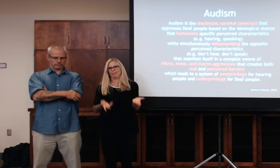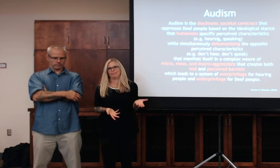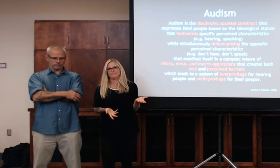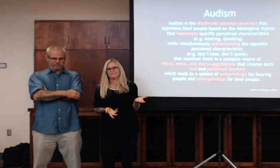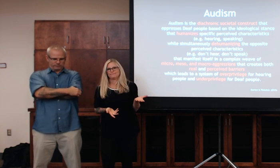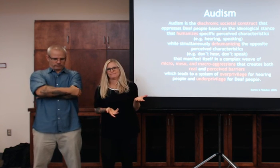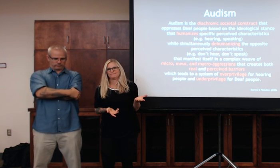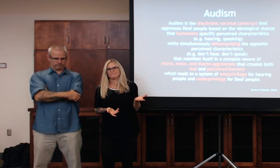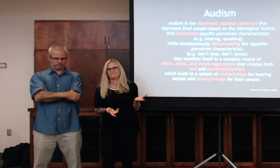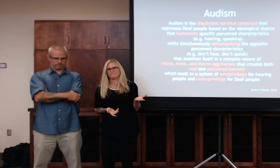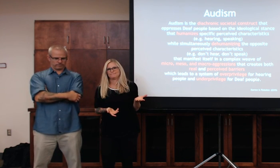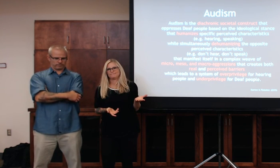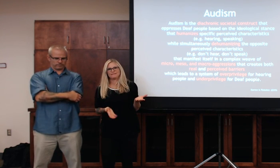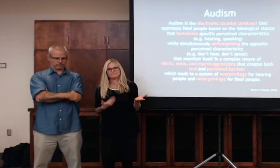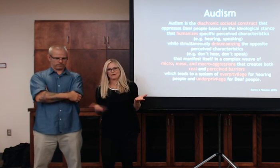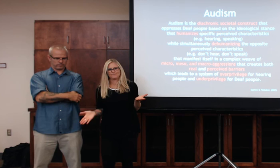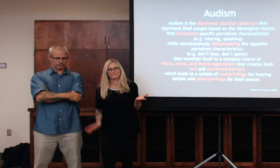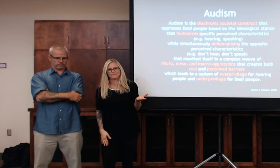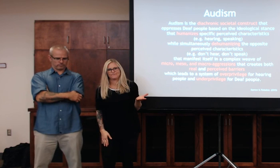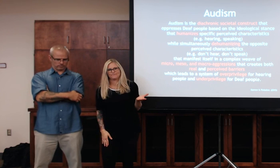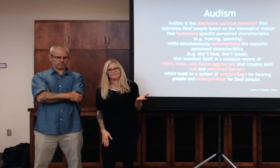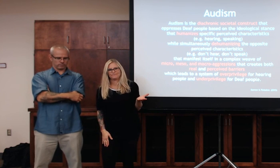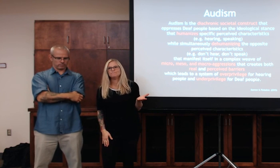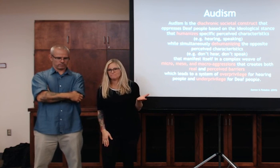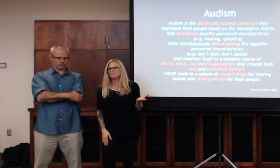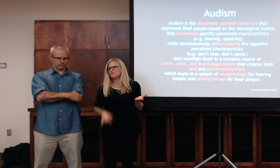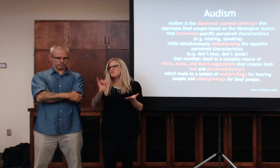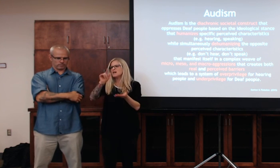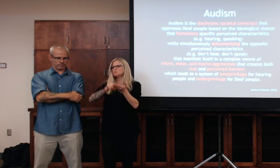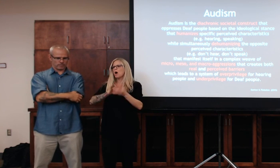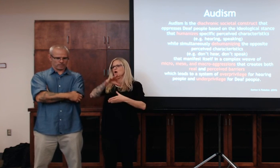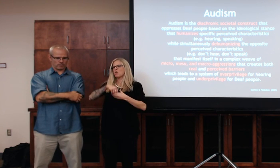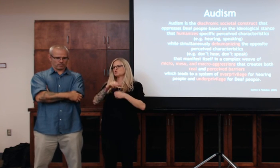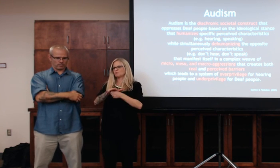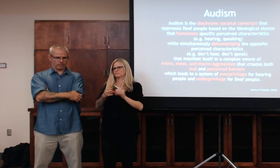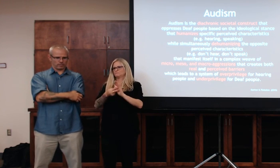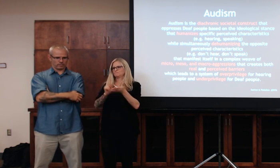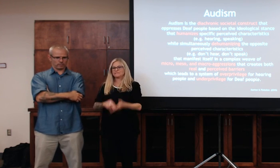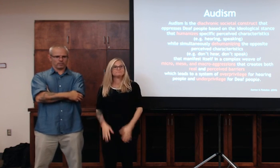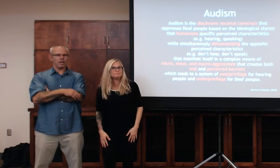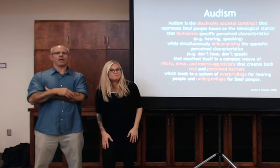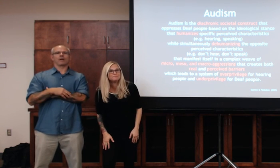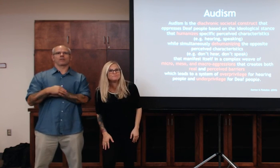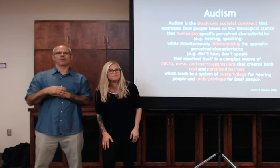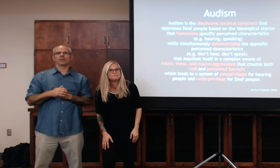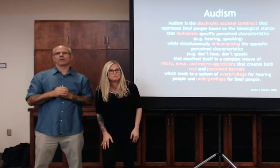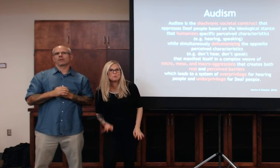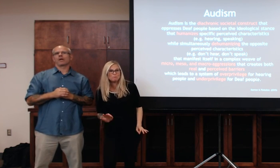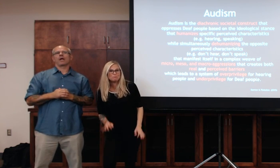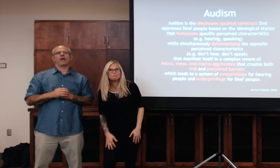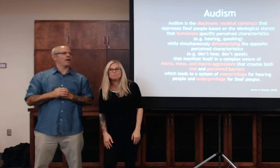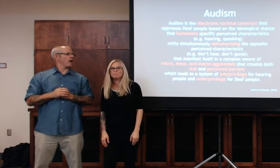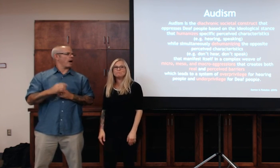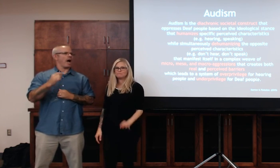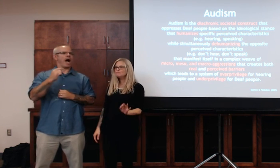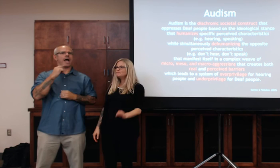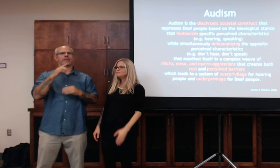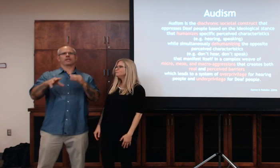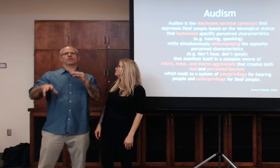hearing people, it doesn't make a difference. So that's what that internalized oppression means. I think I